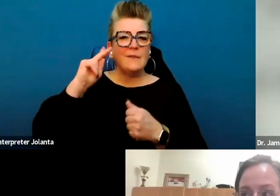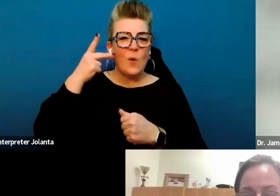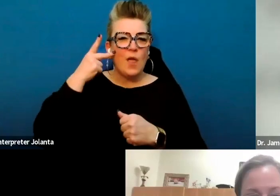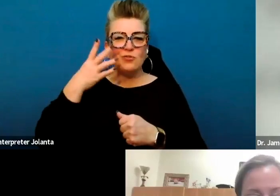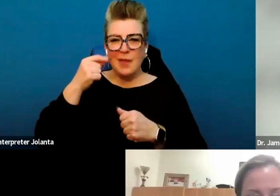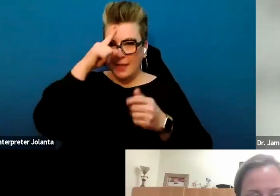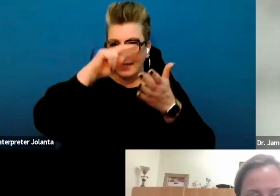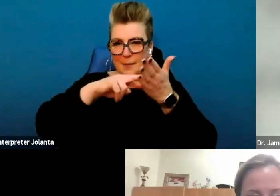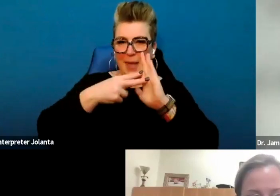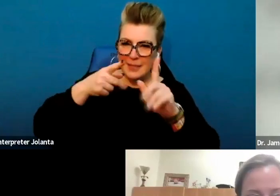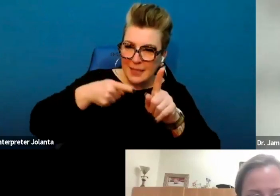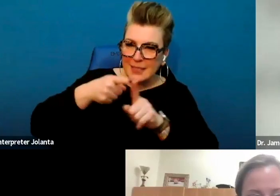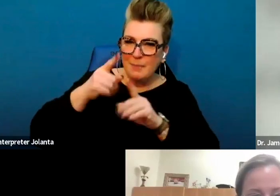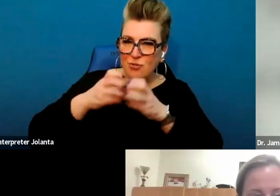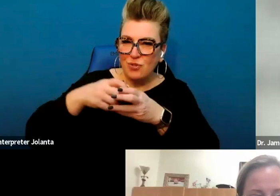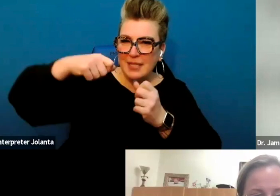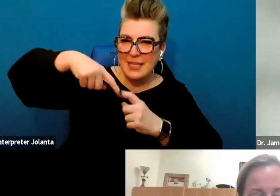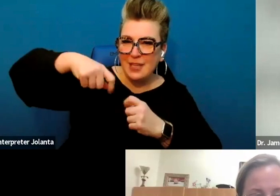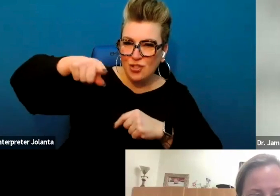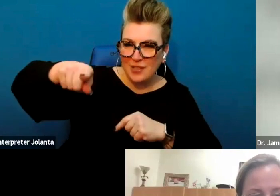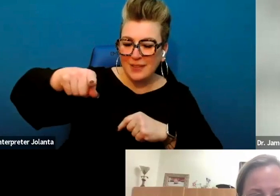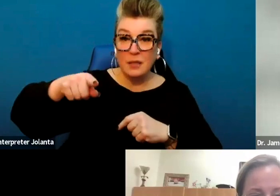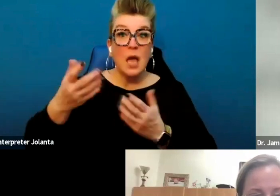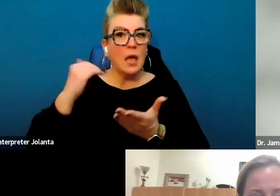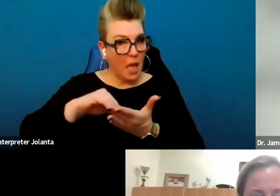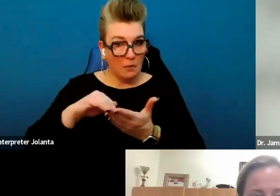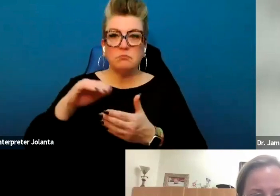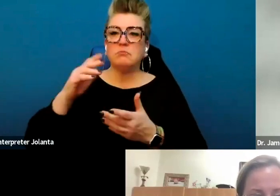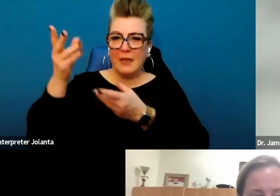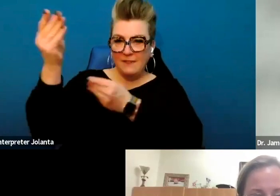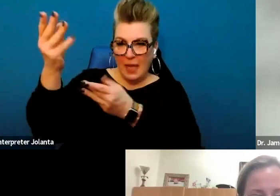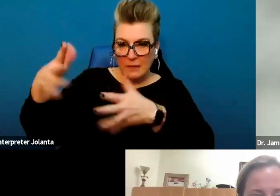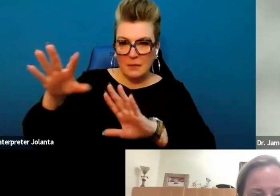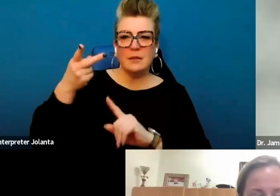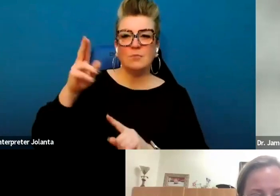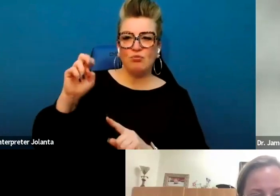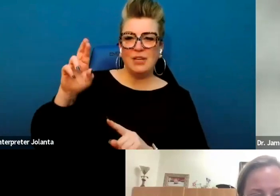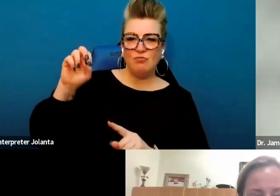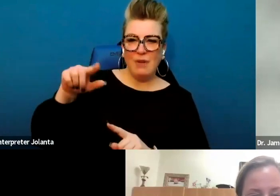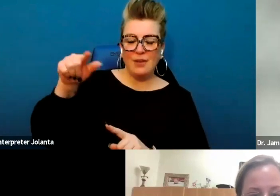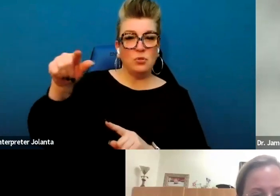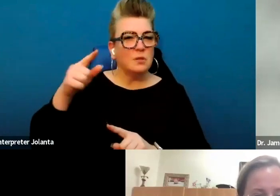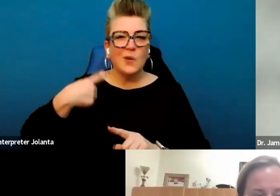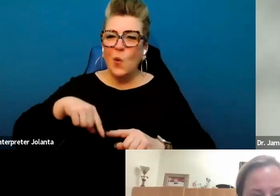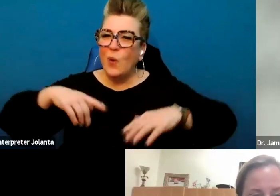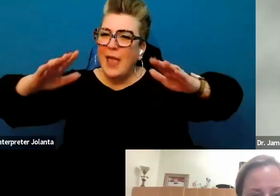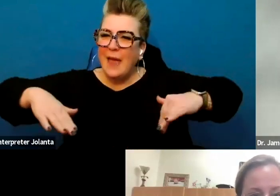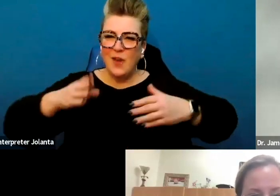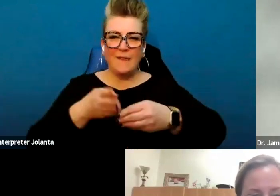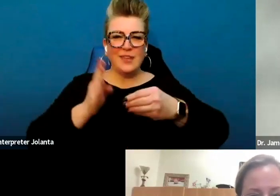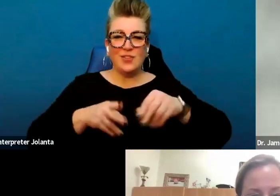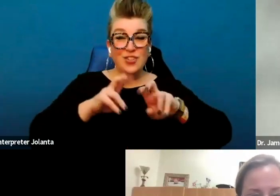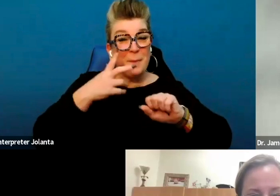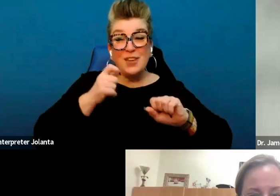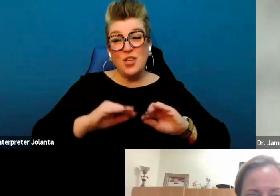and semantic specialization. Again, it's pre-registered out there, but we never quite finished the analysis. She moved on,